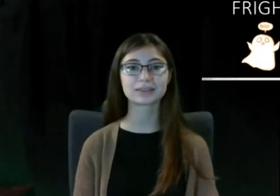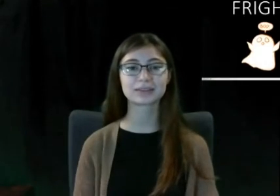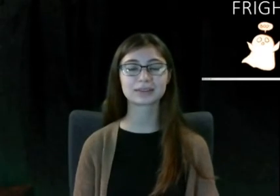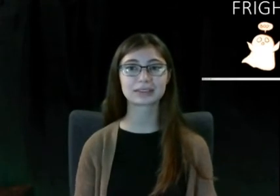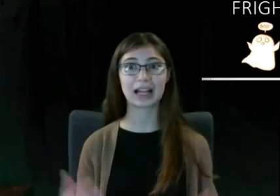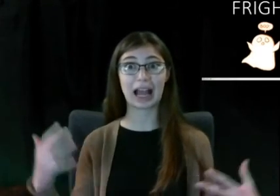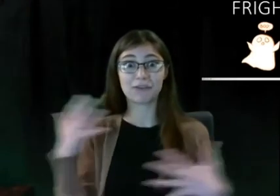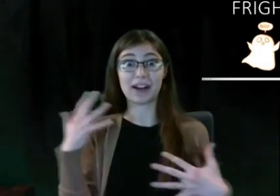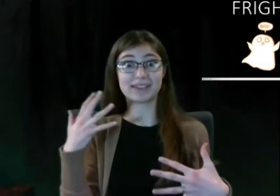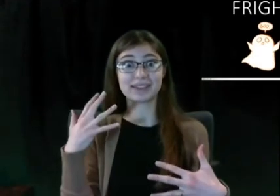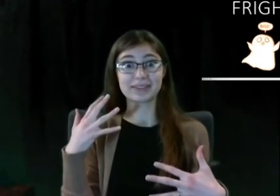Frightened.